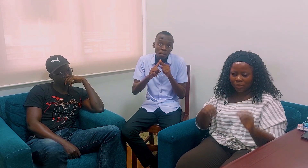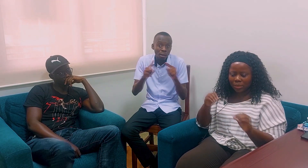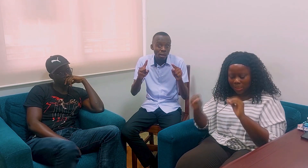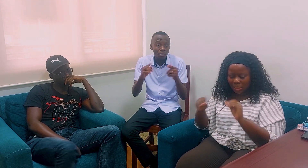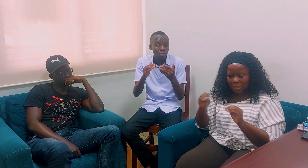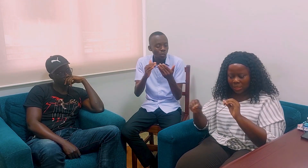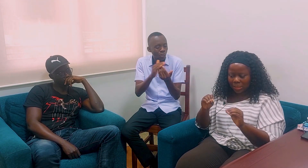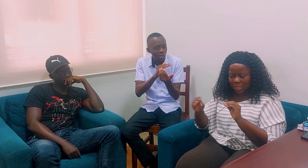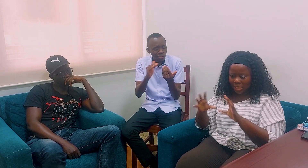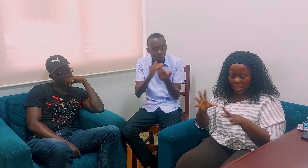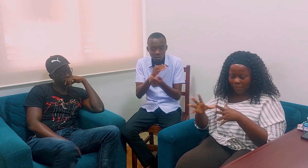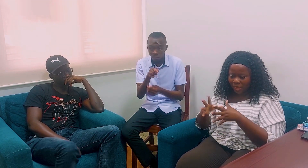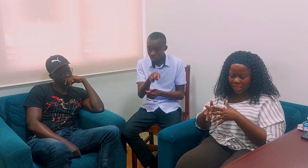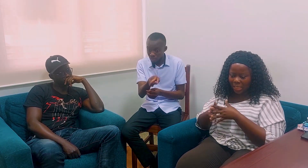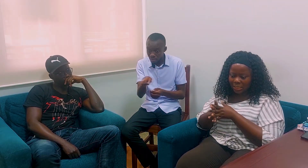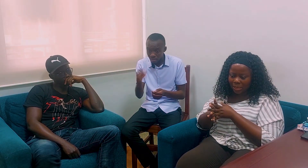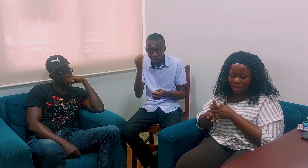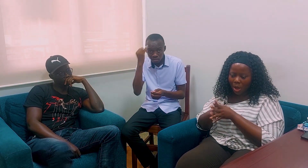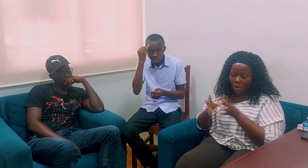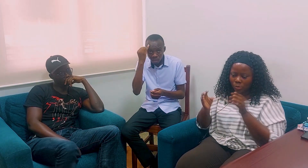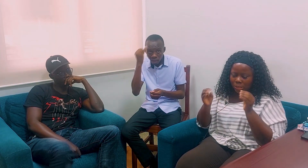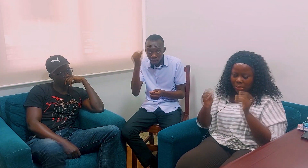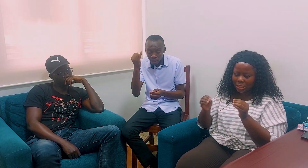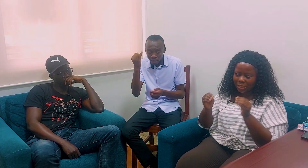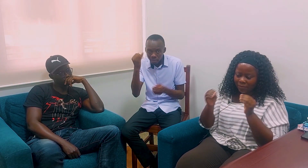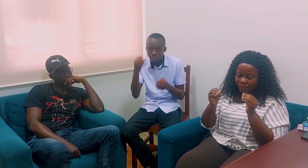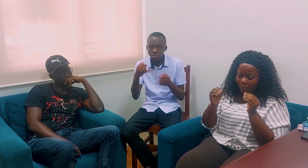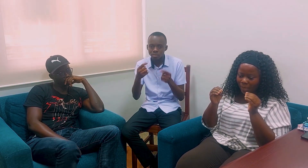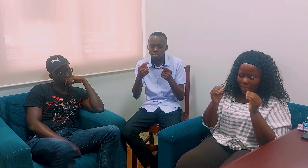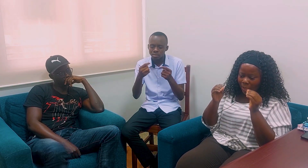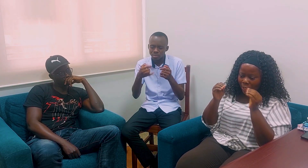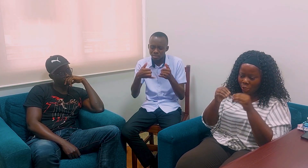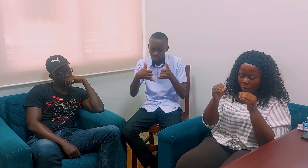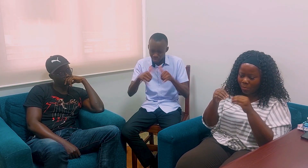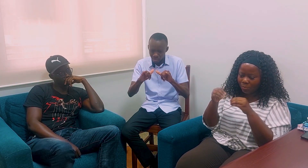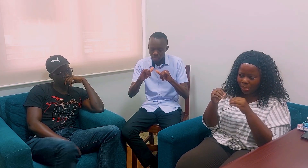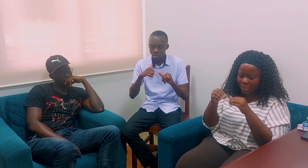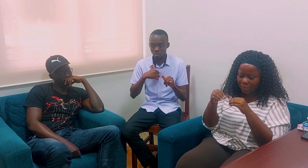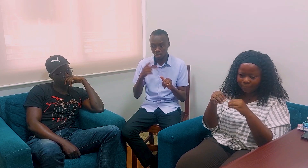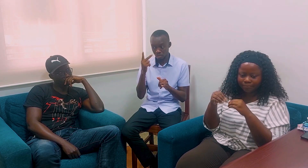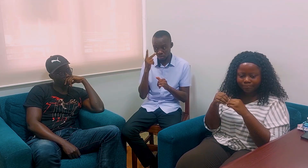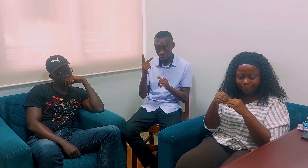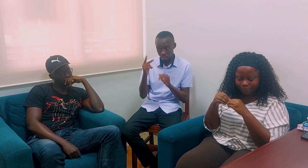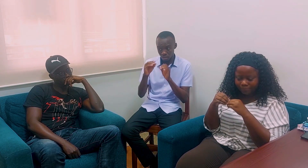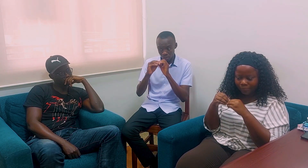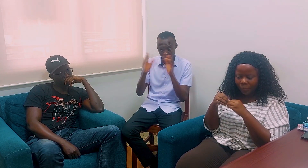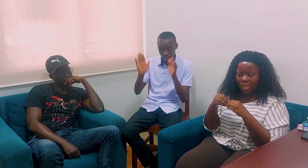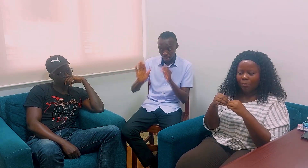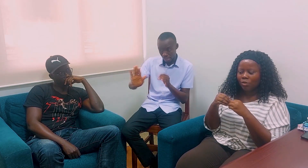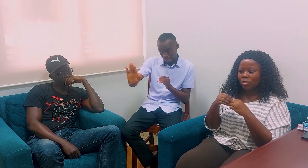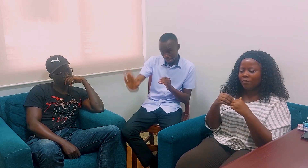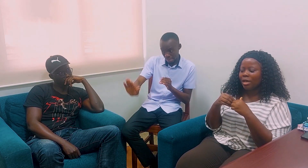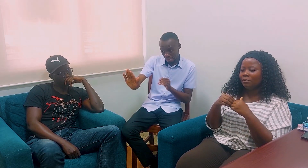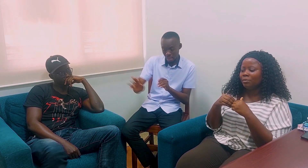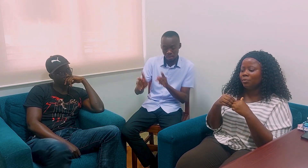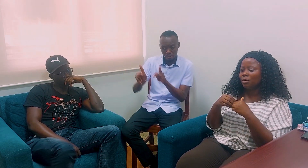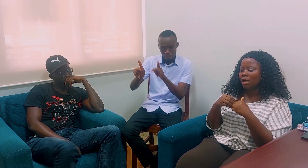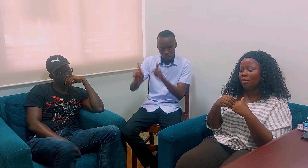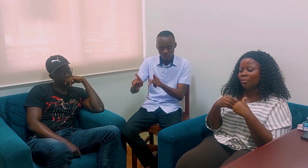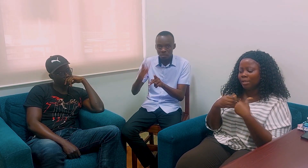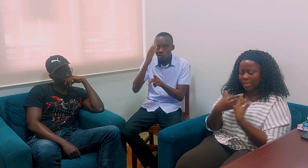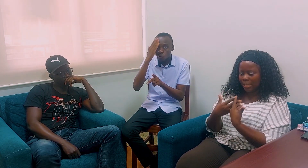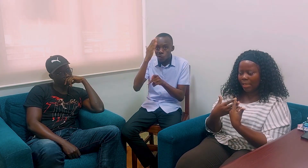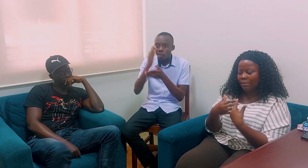of these effects, I somehow see the human being, because I've had